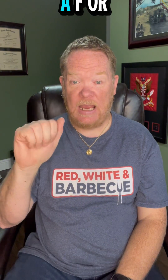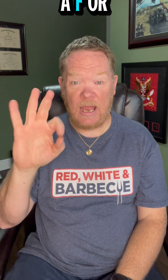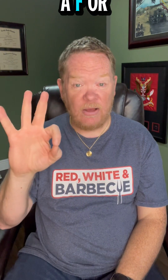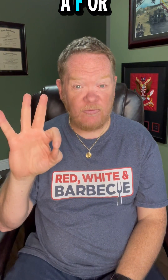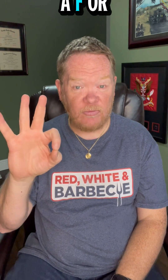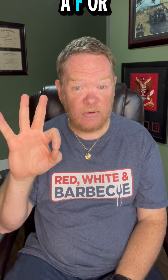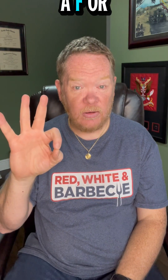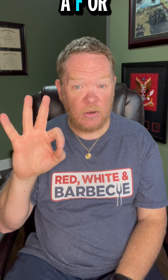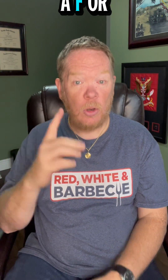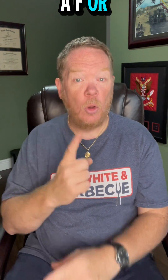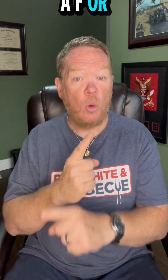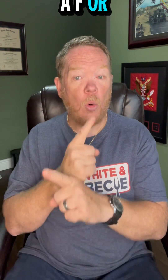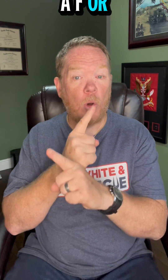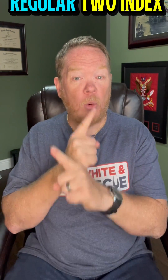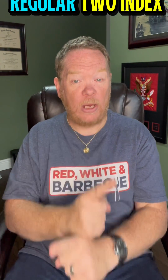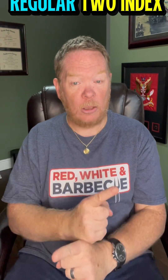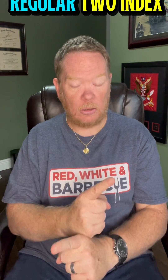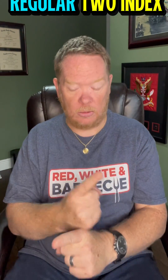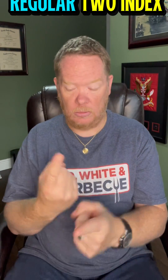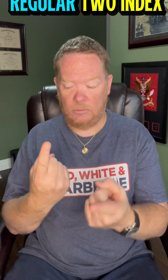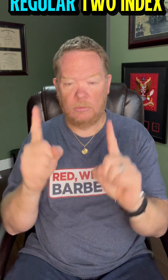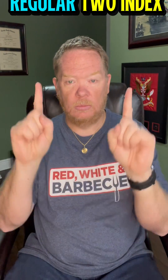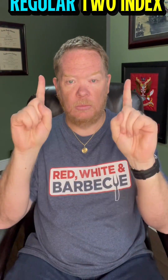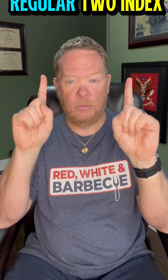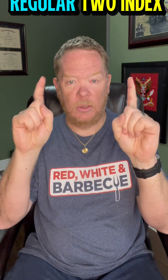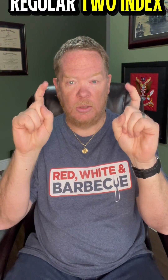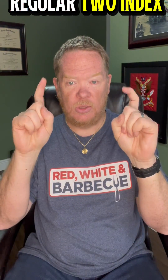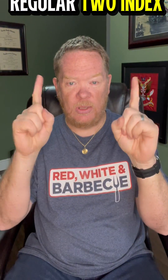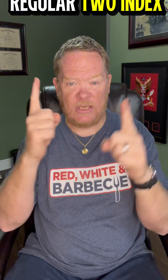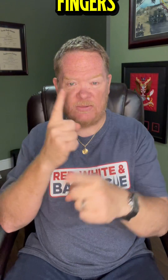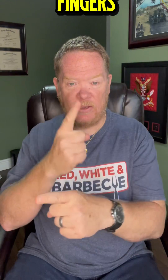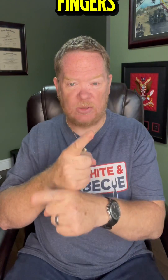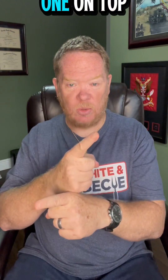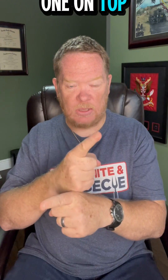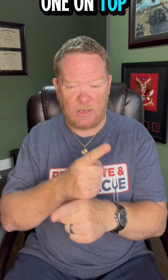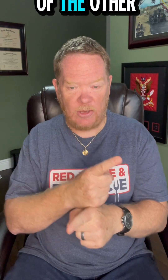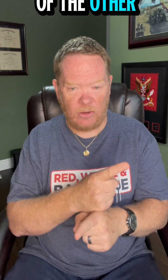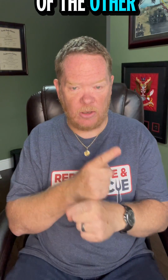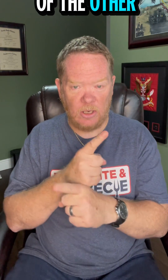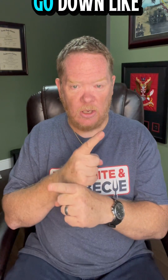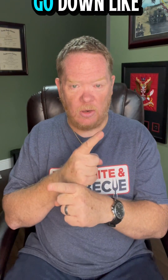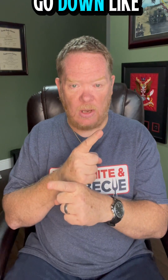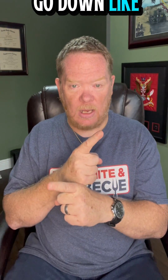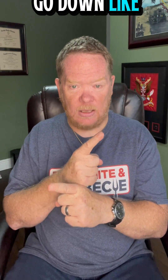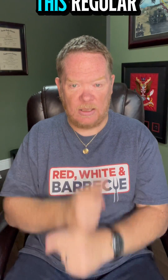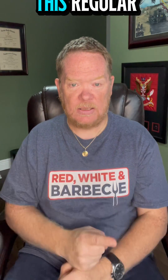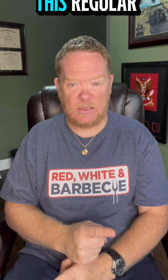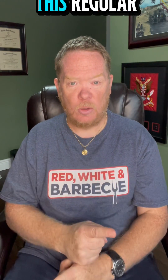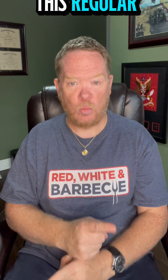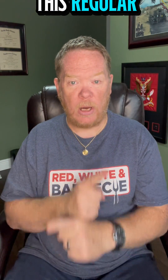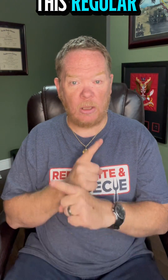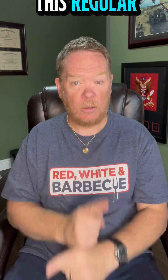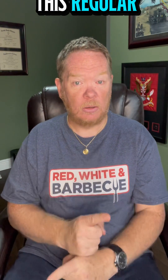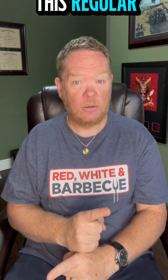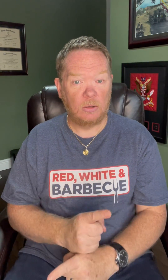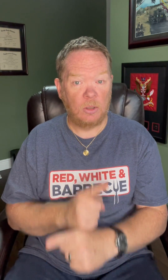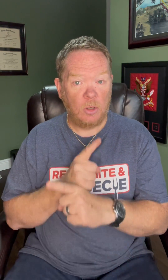DECAF, or regular. 2 index fingers, 1 on top of the other, go down like this.